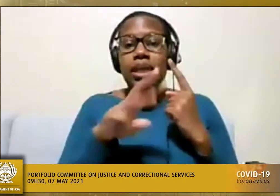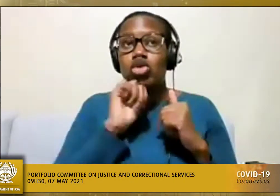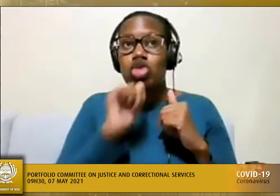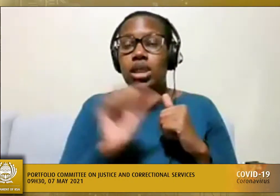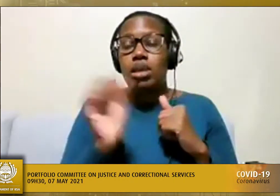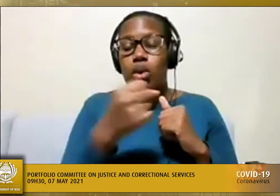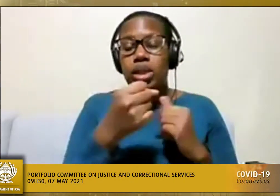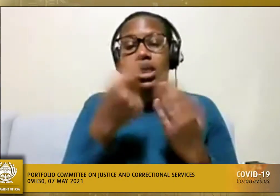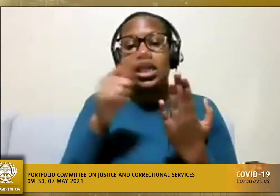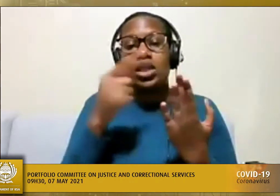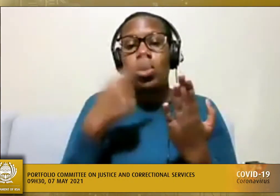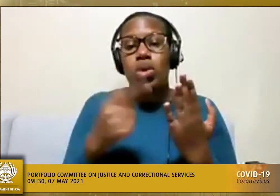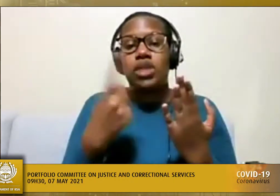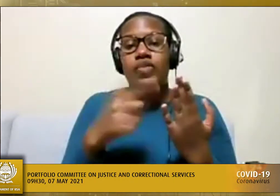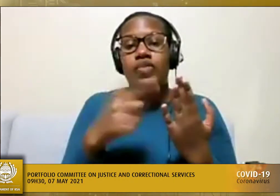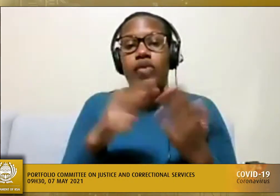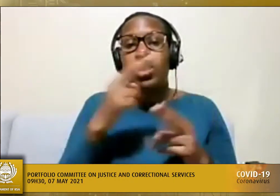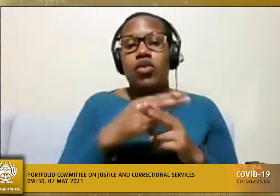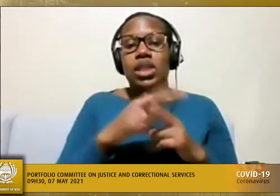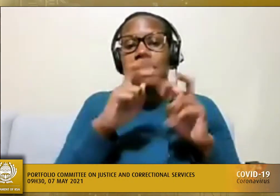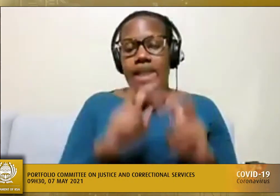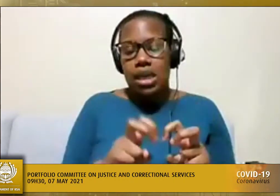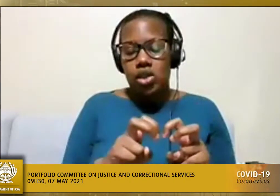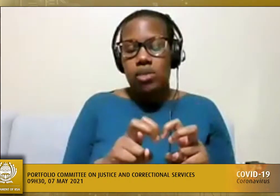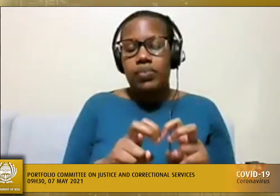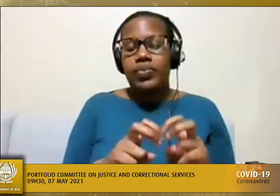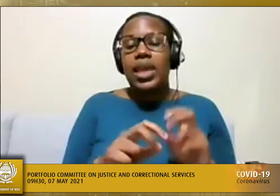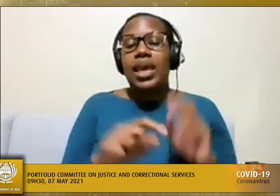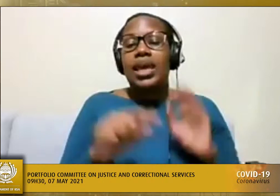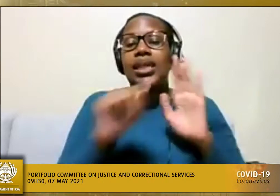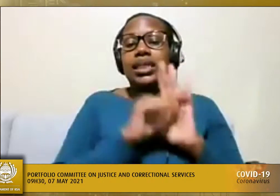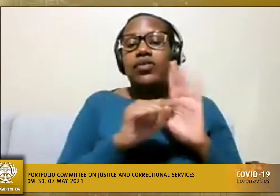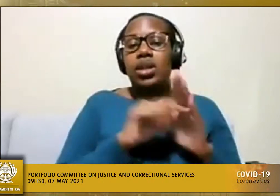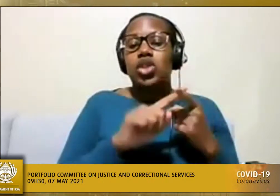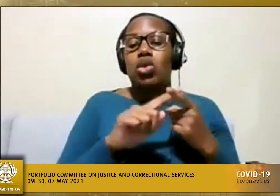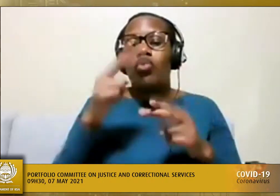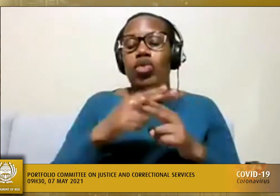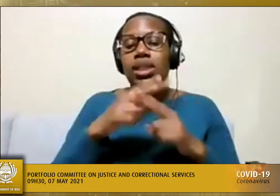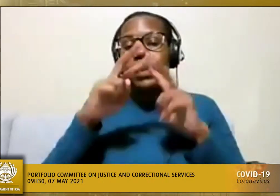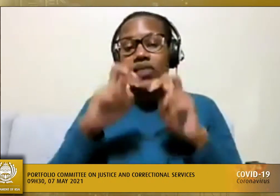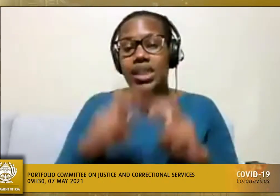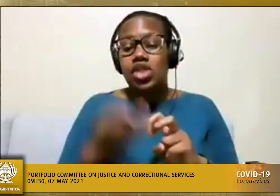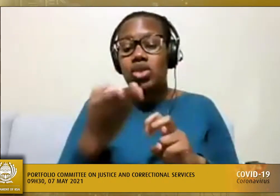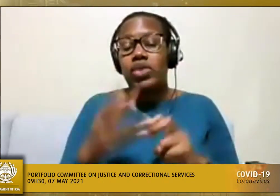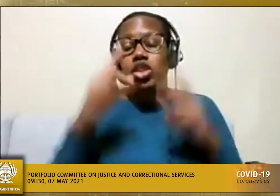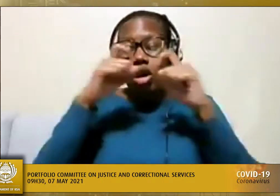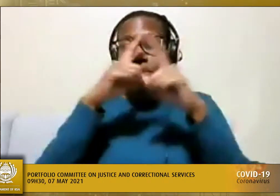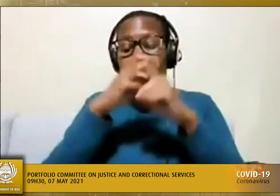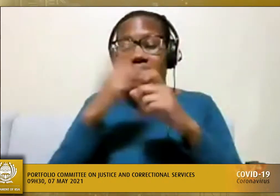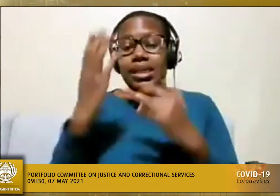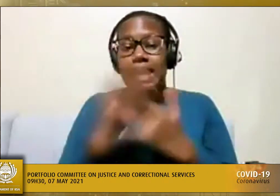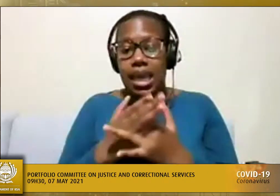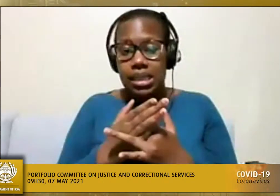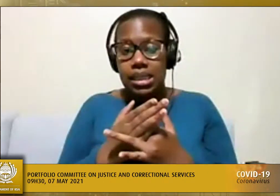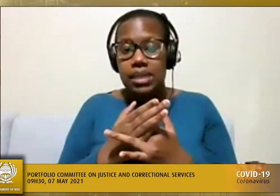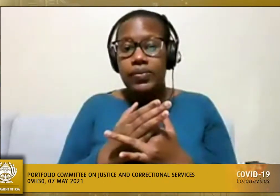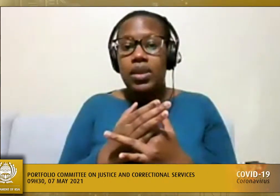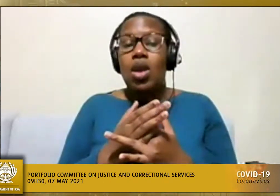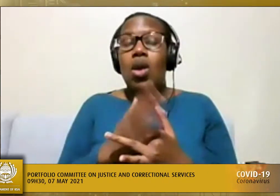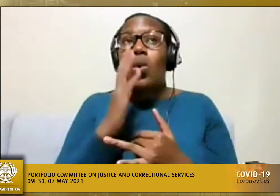of the matter the forensic investigation of this complex matter would for all practical purposes have to start